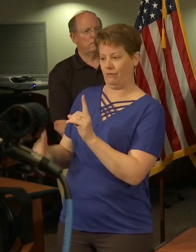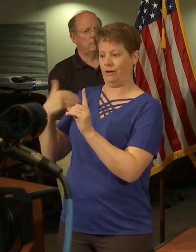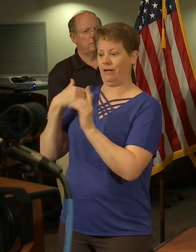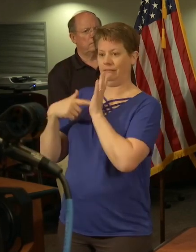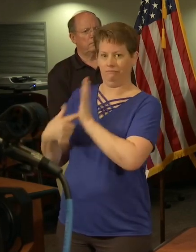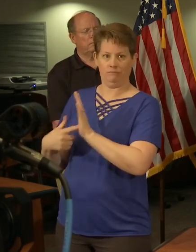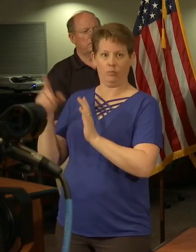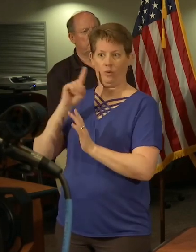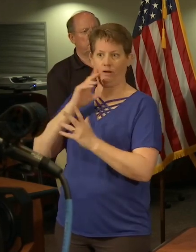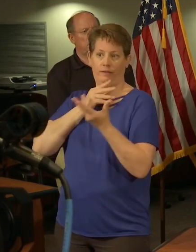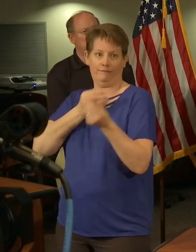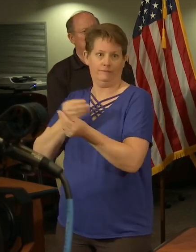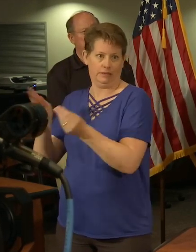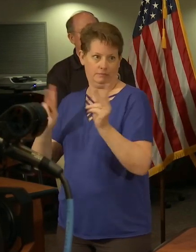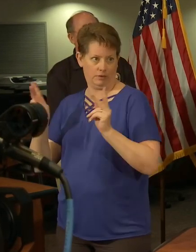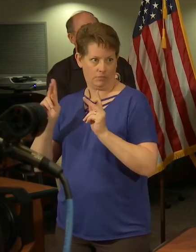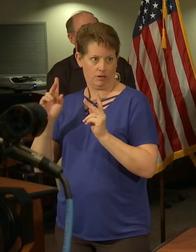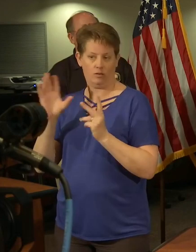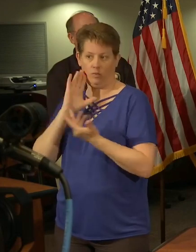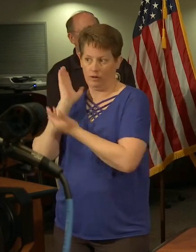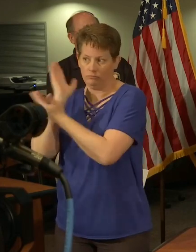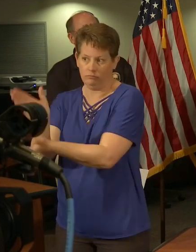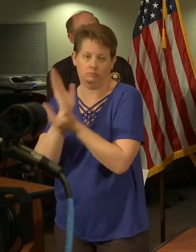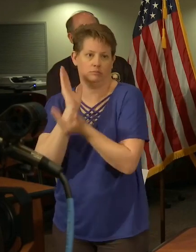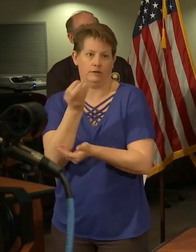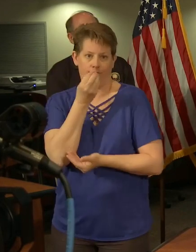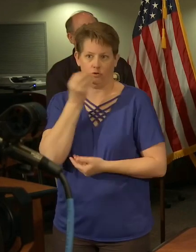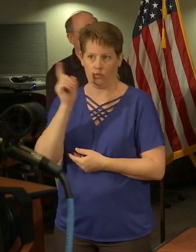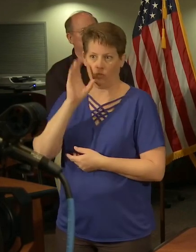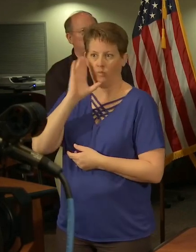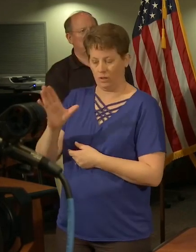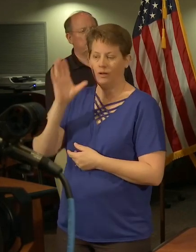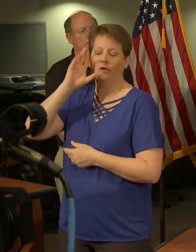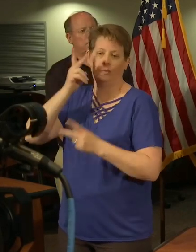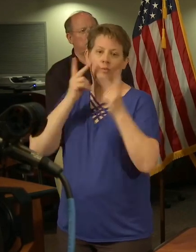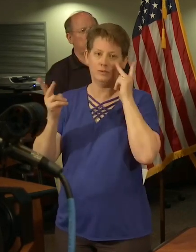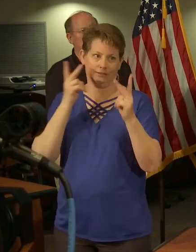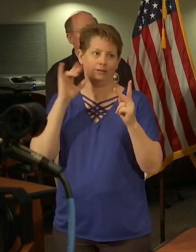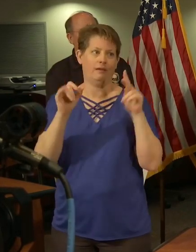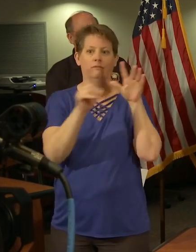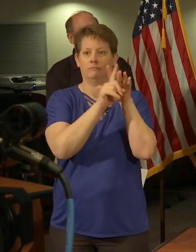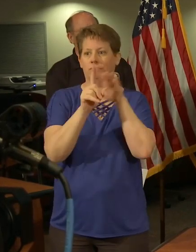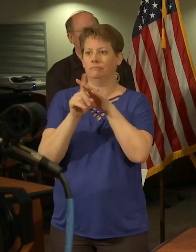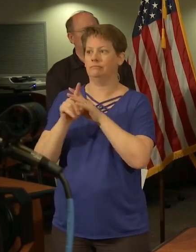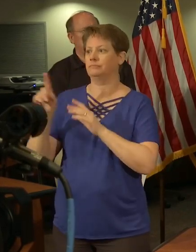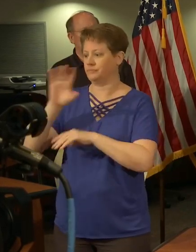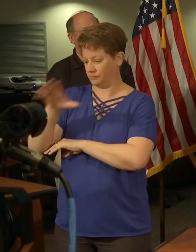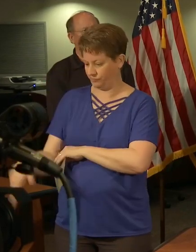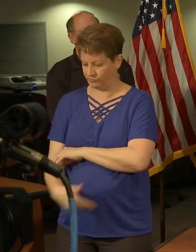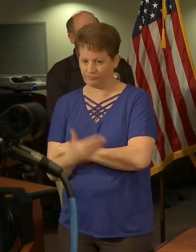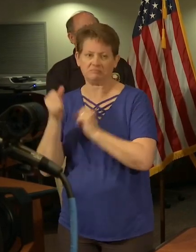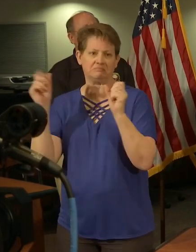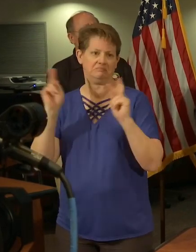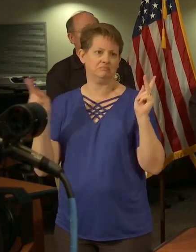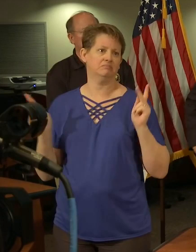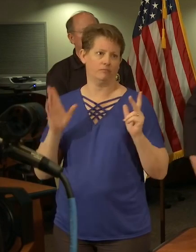they're feeding sites and where they're delivering food. You'll be seeing that posted overnight, possibly, and in the morning